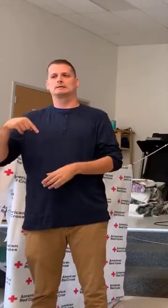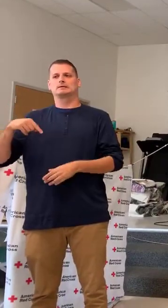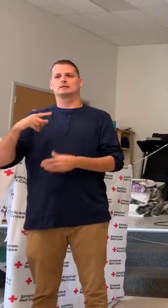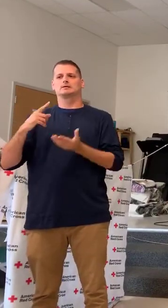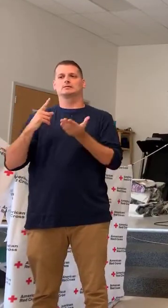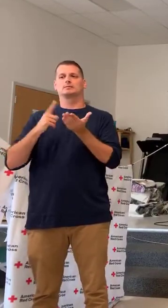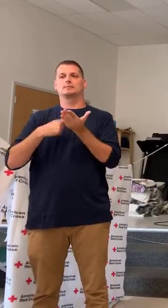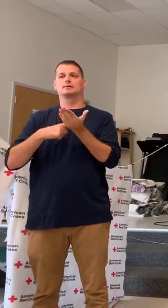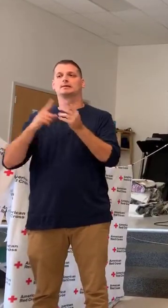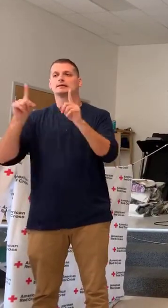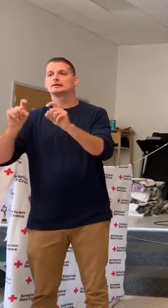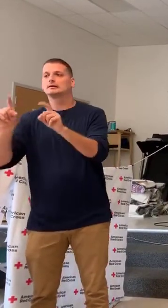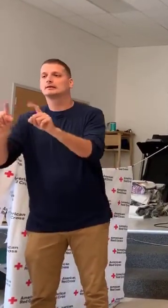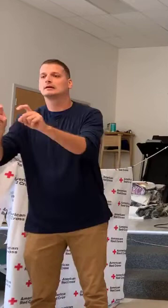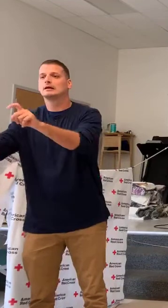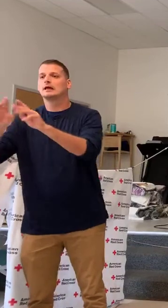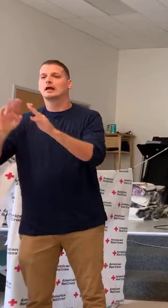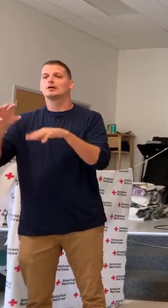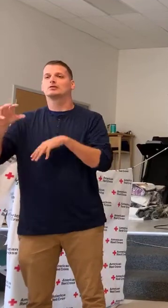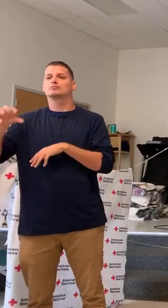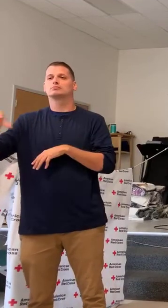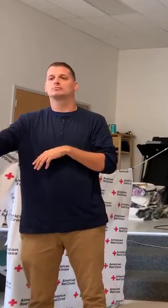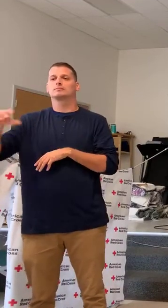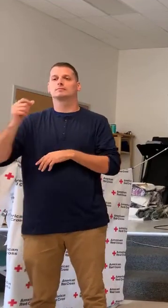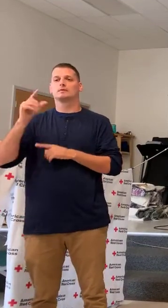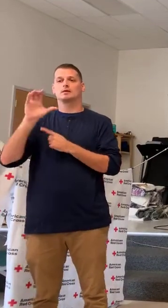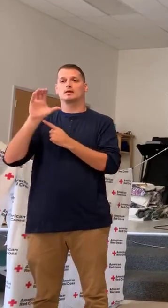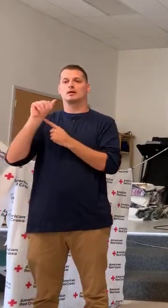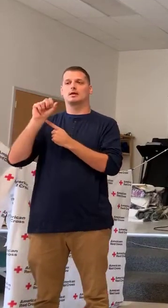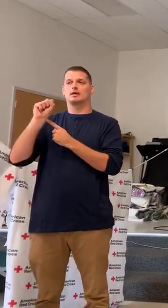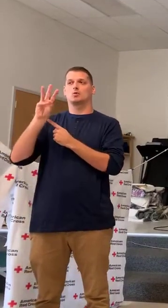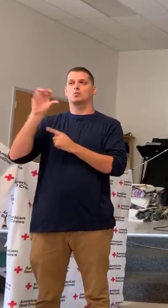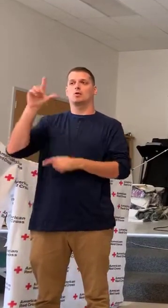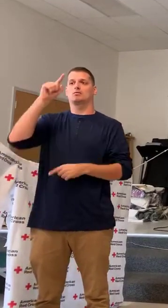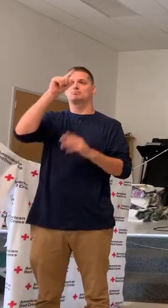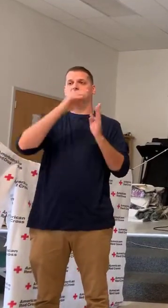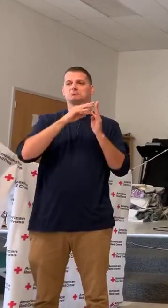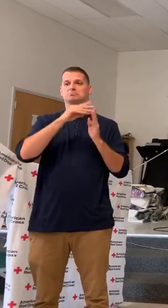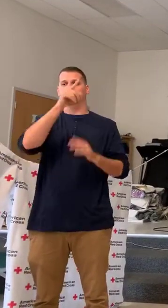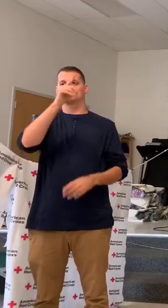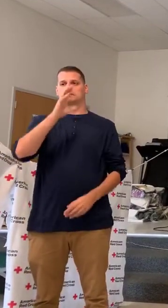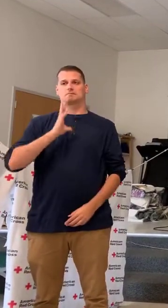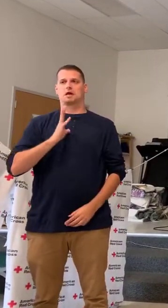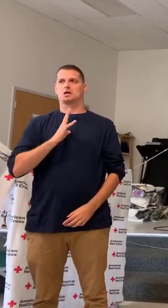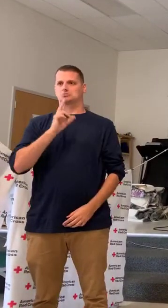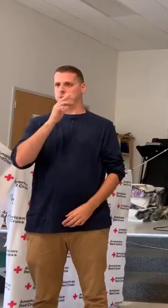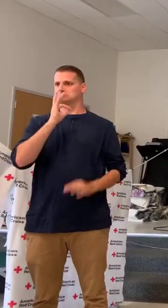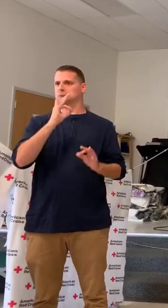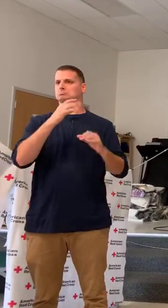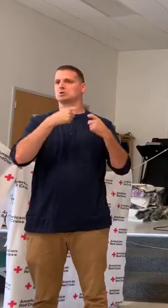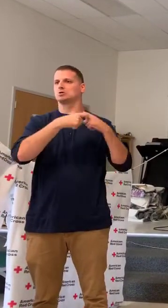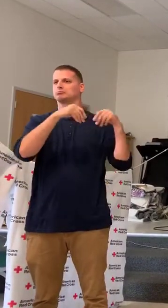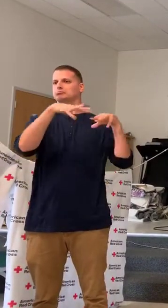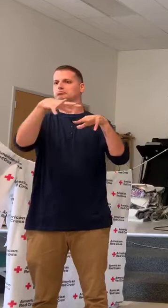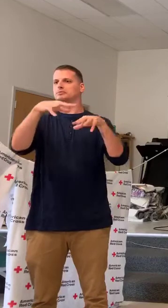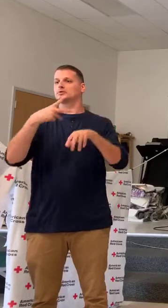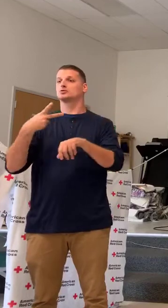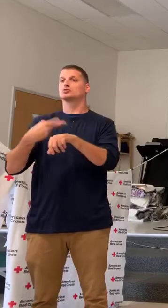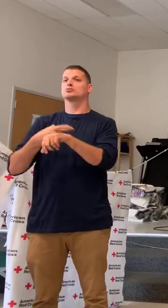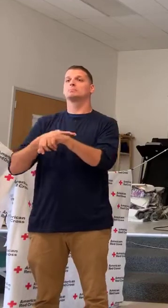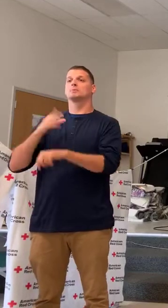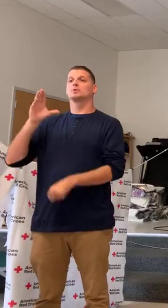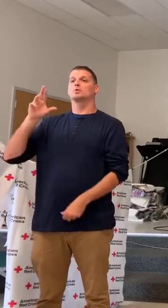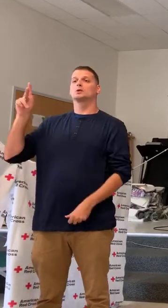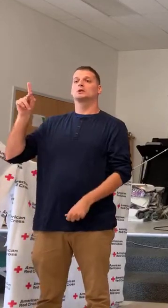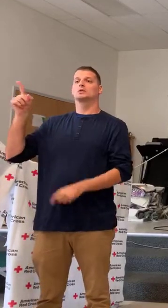one is up. So that's a huge side tap they've been worried about. The lights came on at Sheep Creek Lodge right when that first main